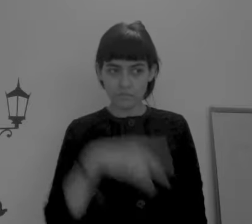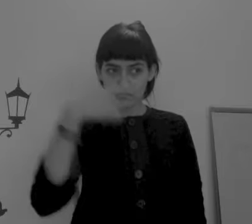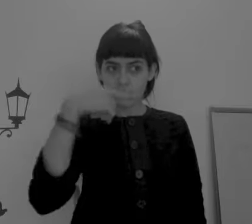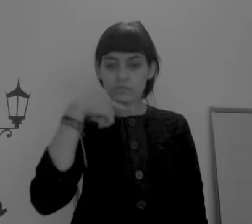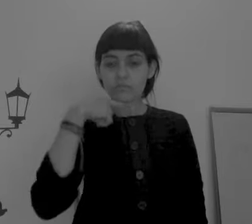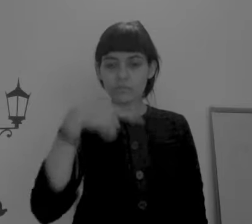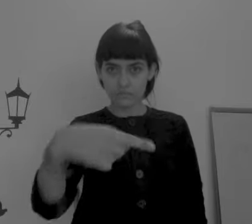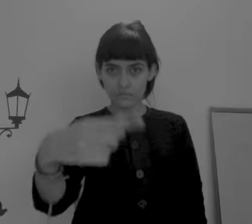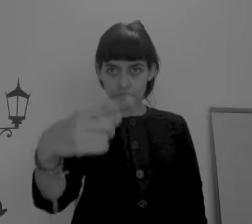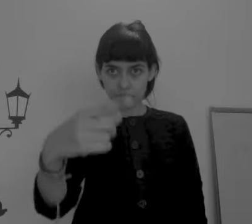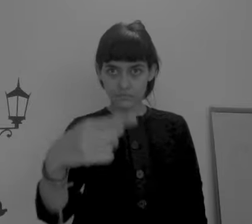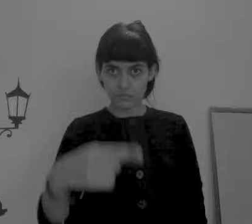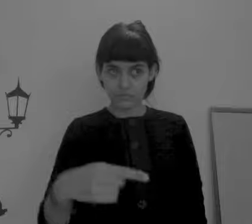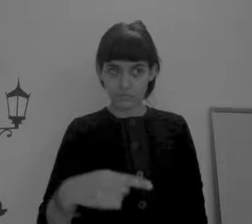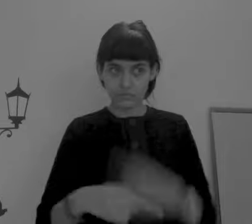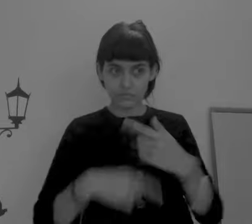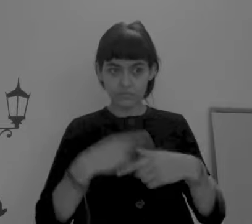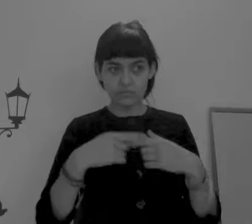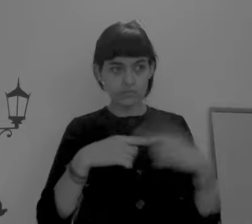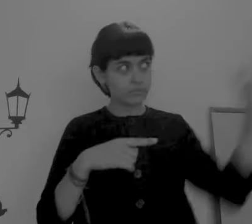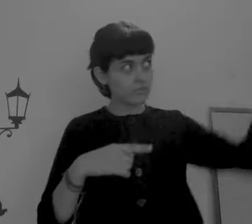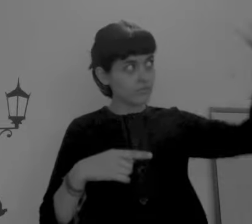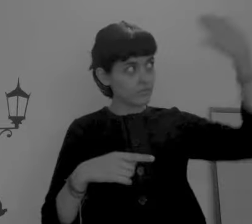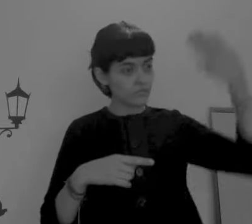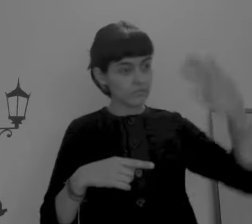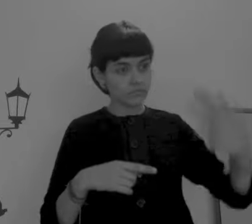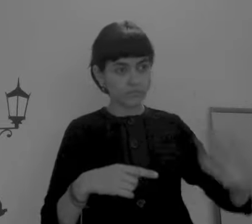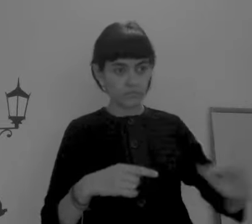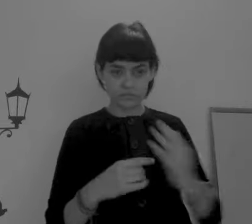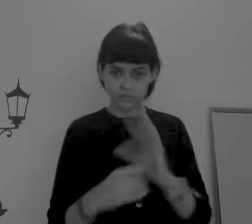She said that someday soon the sun was gonna shine.